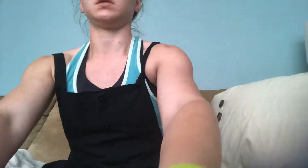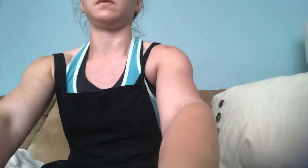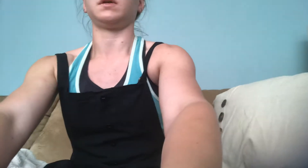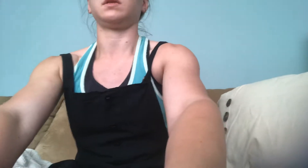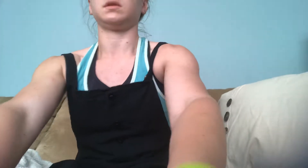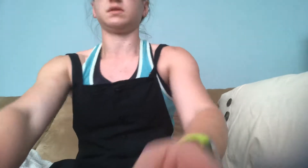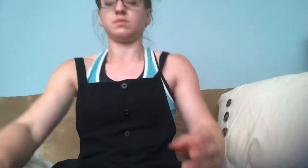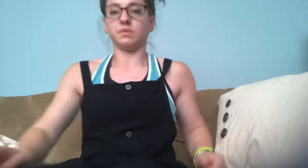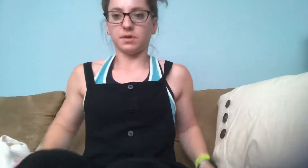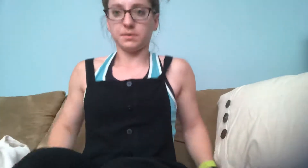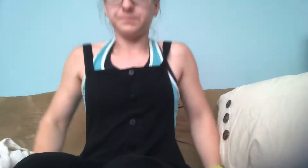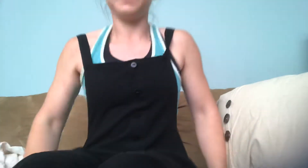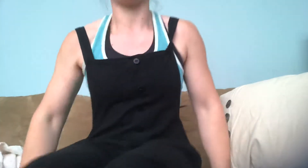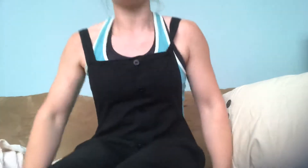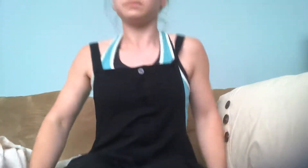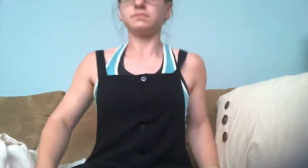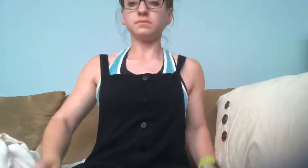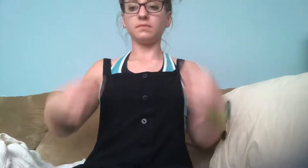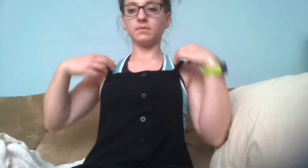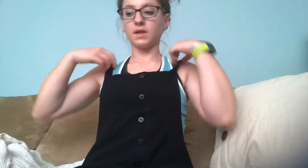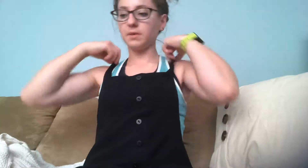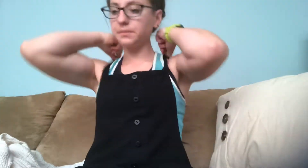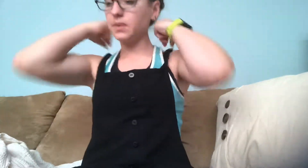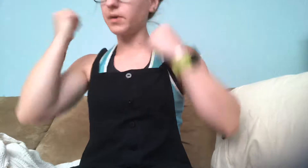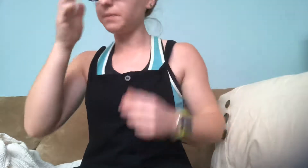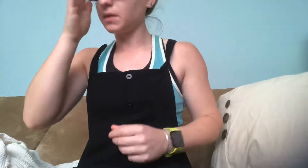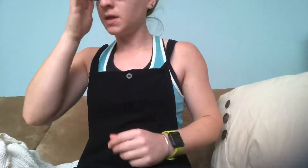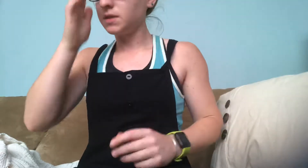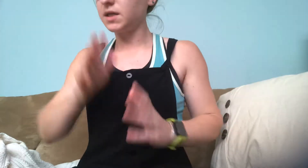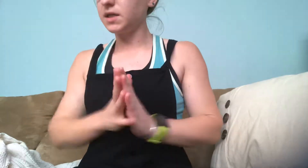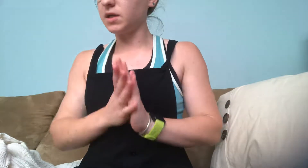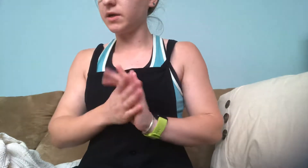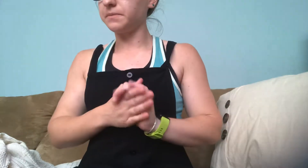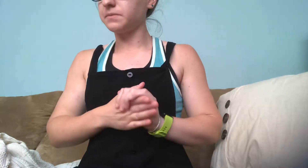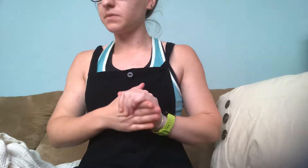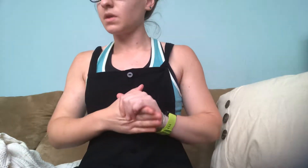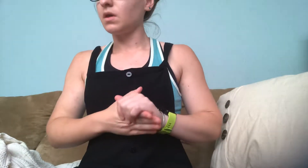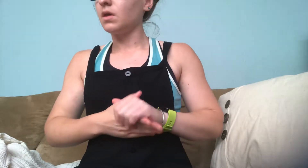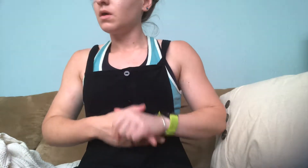that. See if I can get this a little bit better. There we go. Okay, son and daughter.